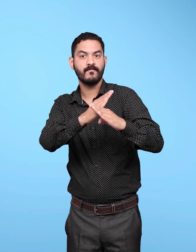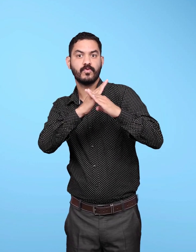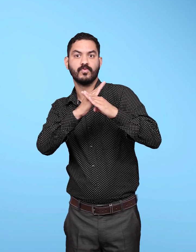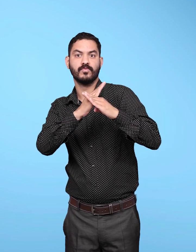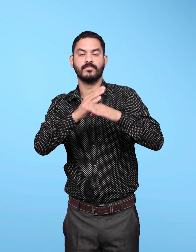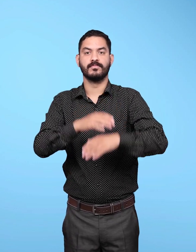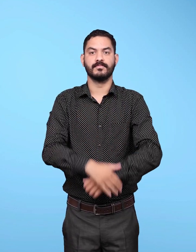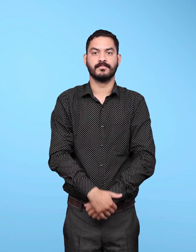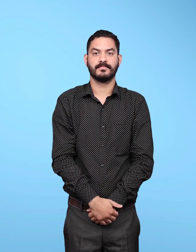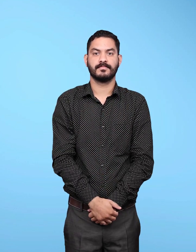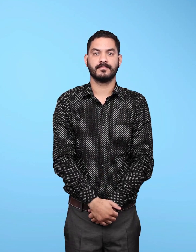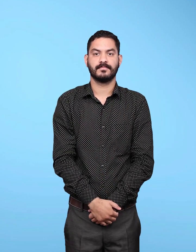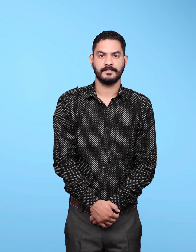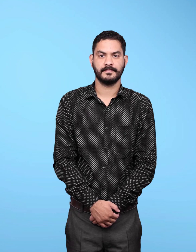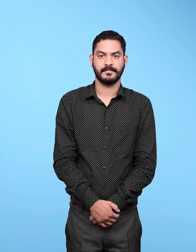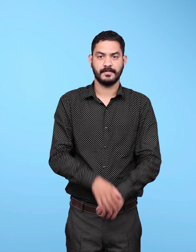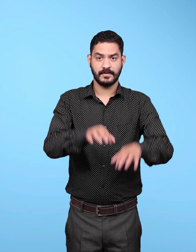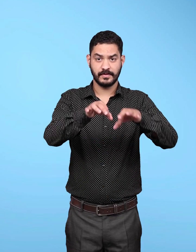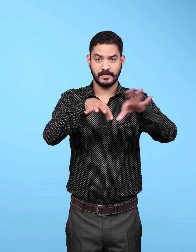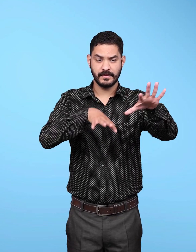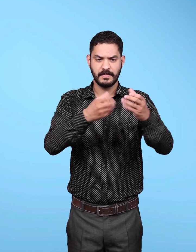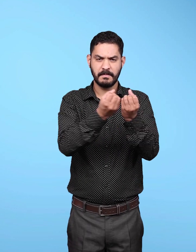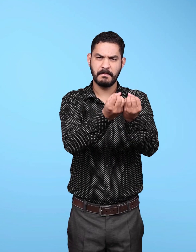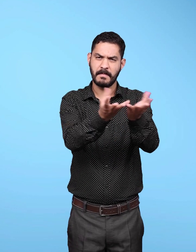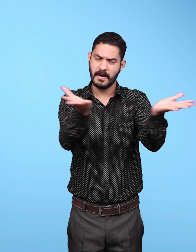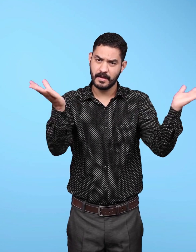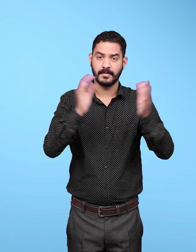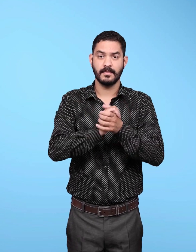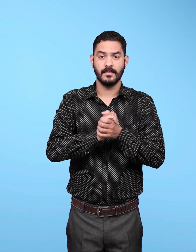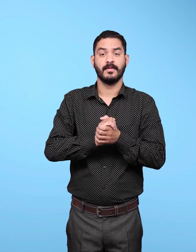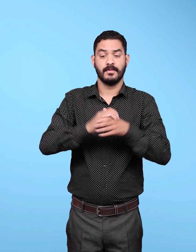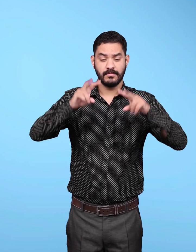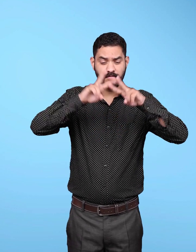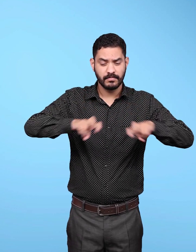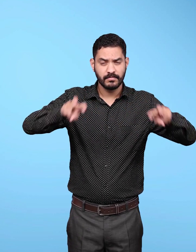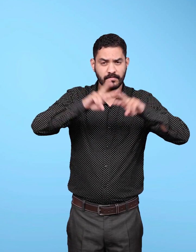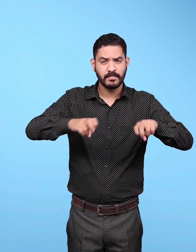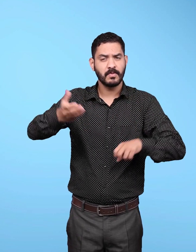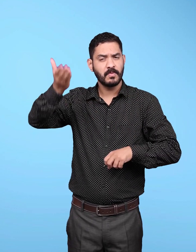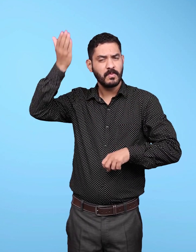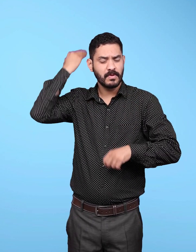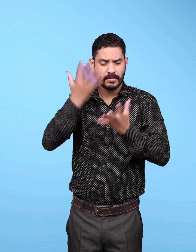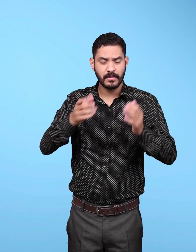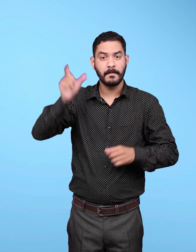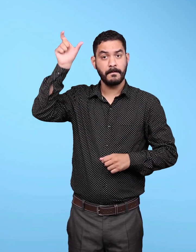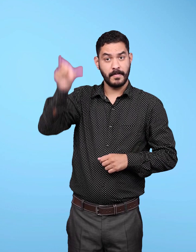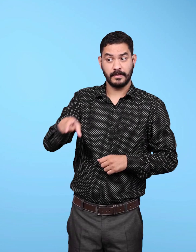walls. In many cities, archaeologists have found rows of pots or ceramic